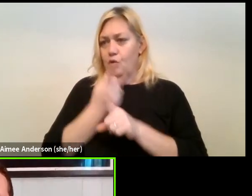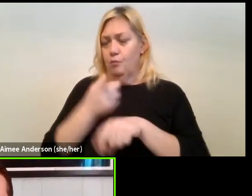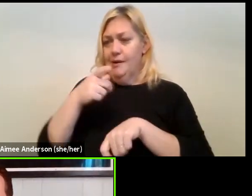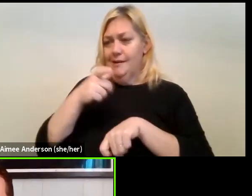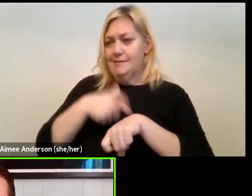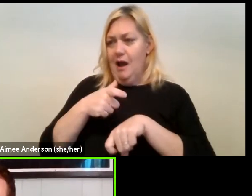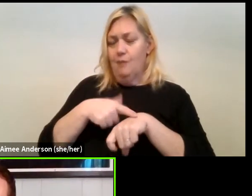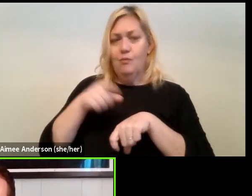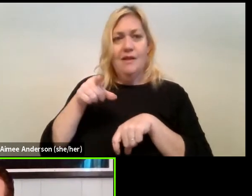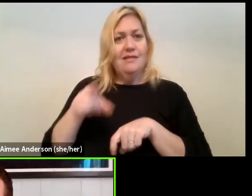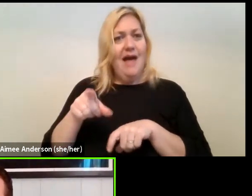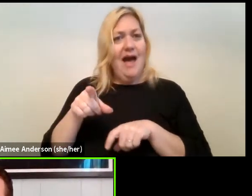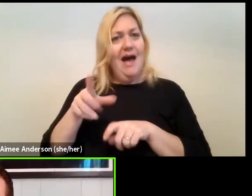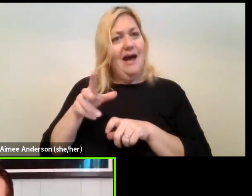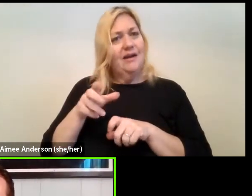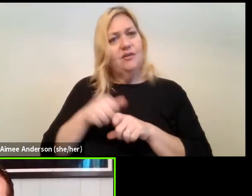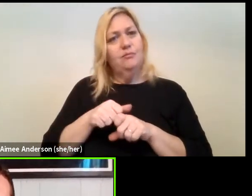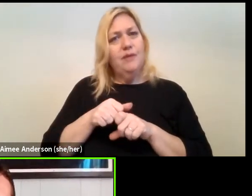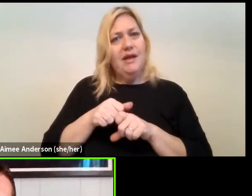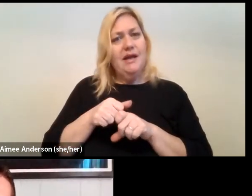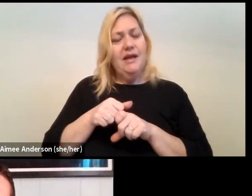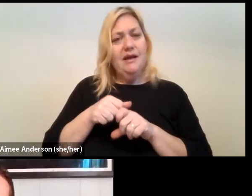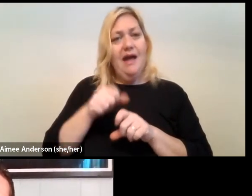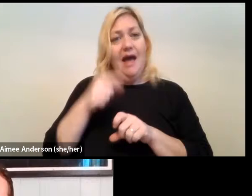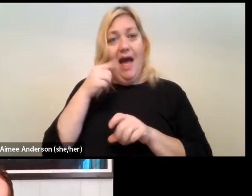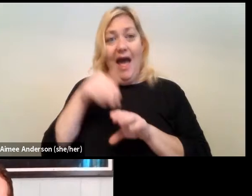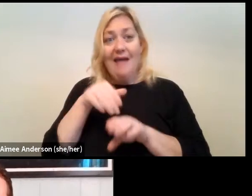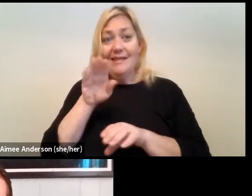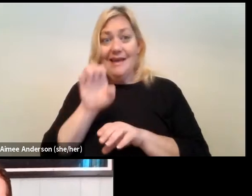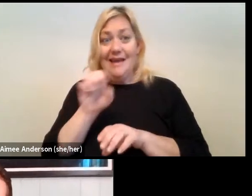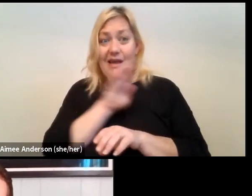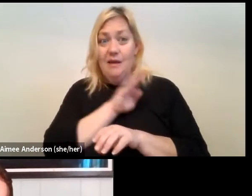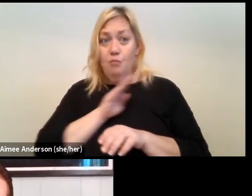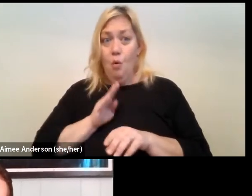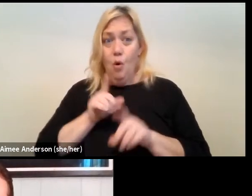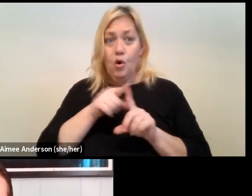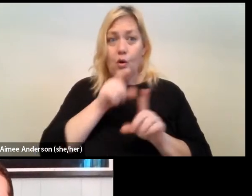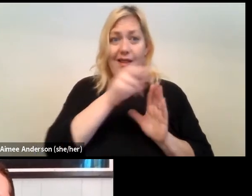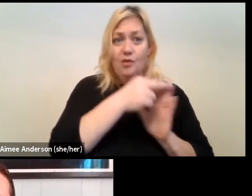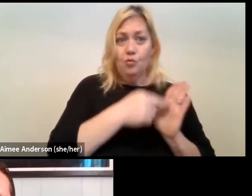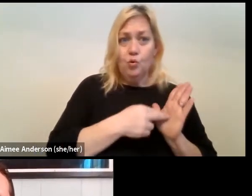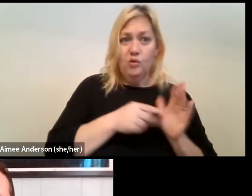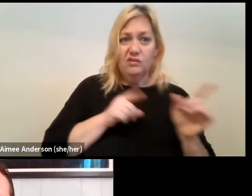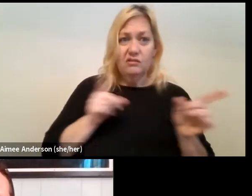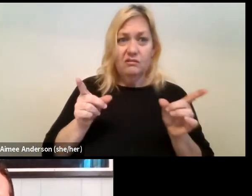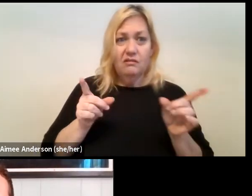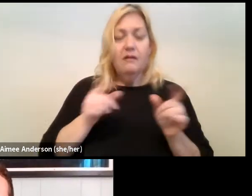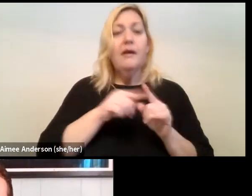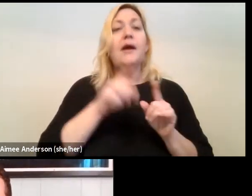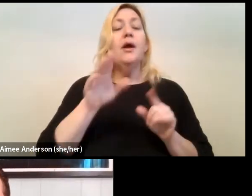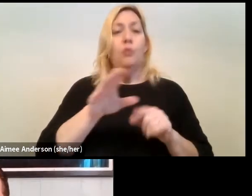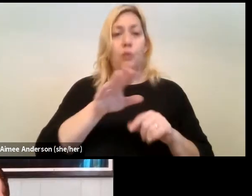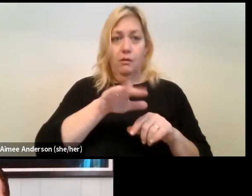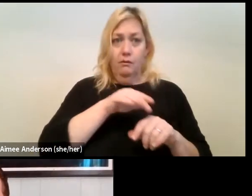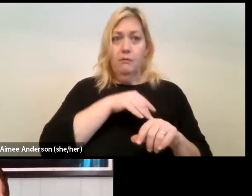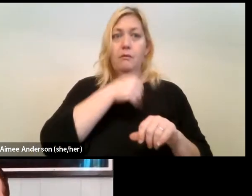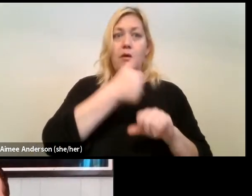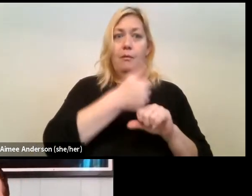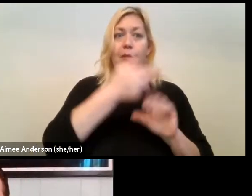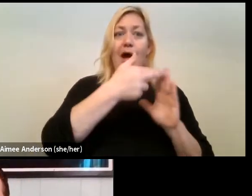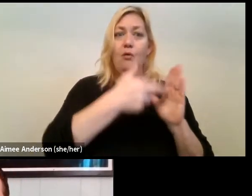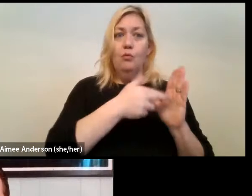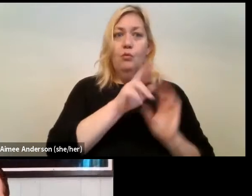that. Would that literally just be on the floor at the February e-board, or would this come up at Rules? Again? It will come up at